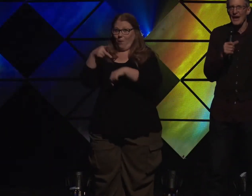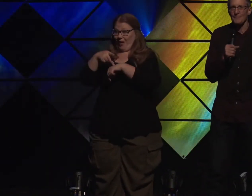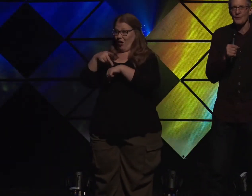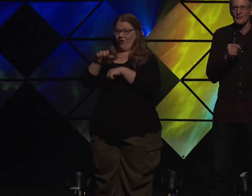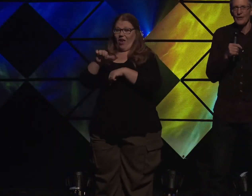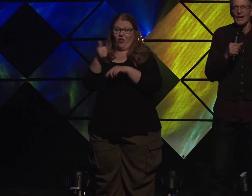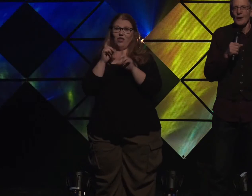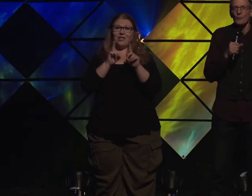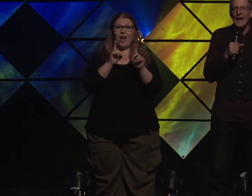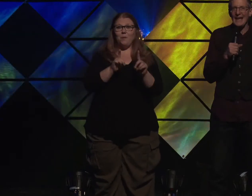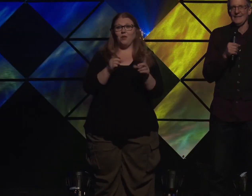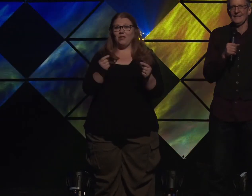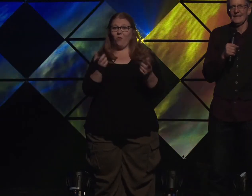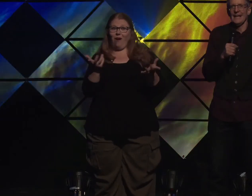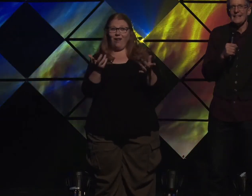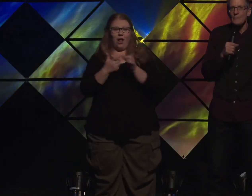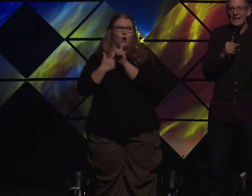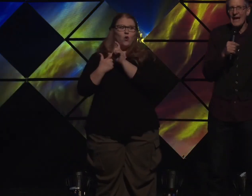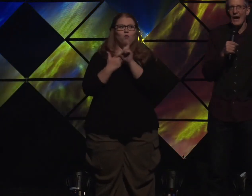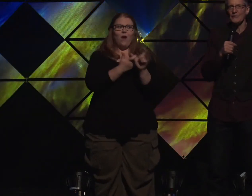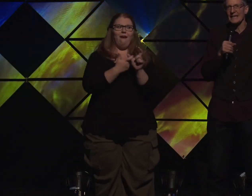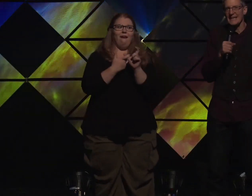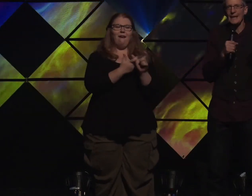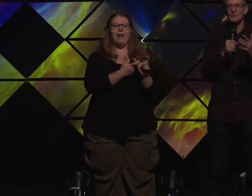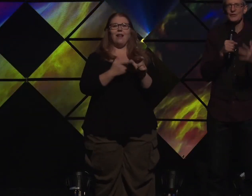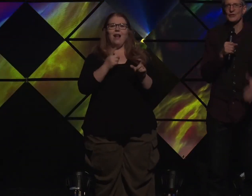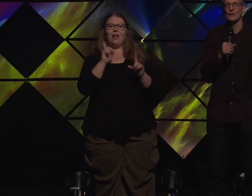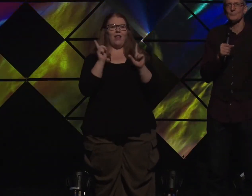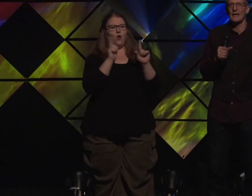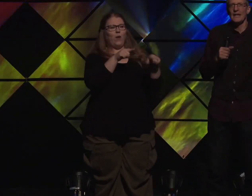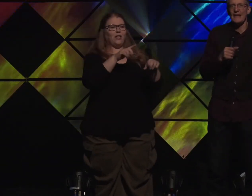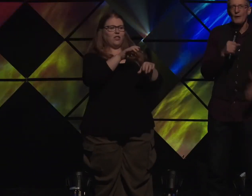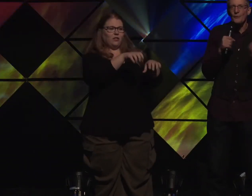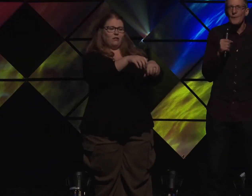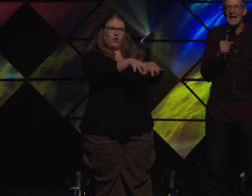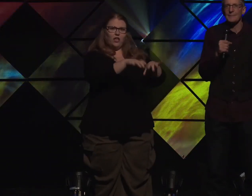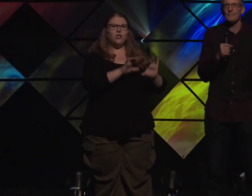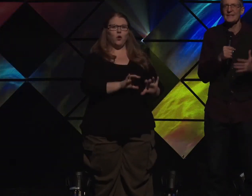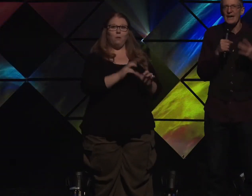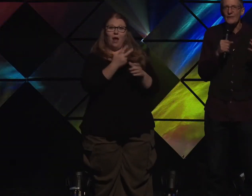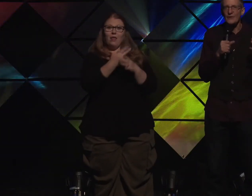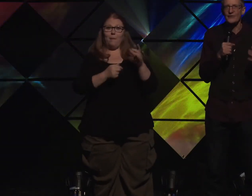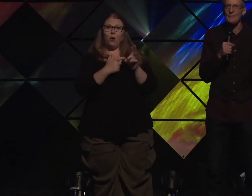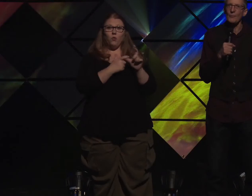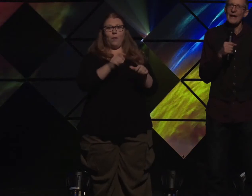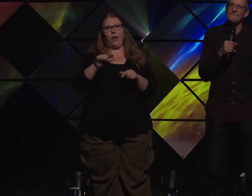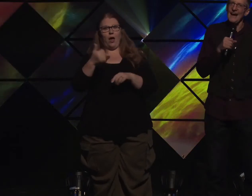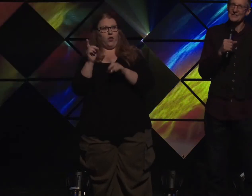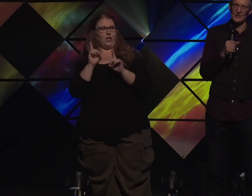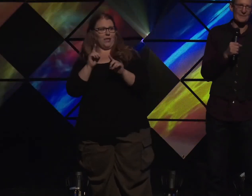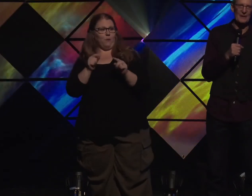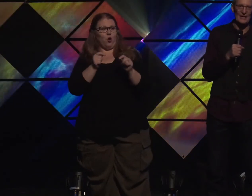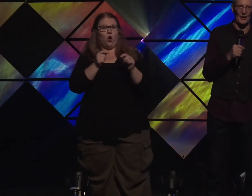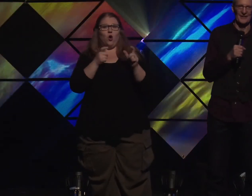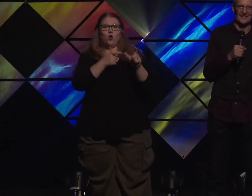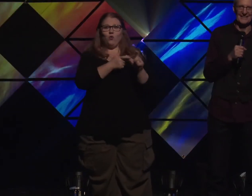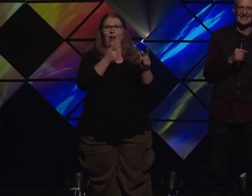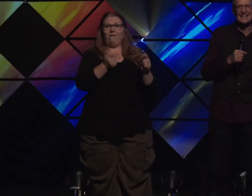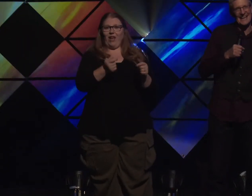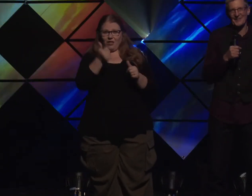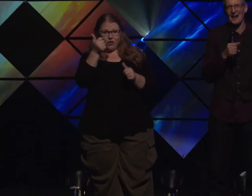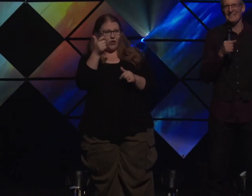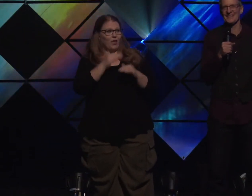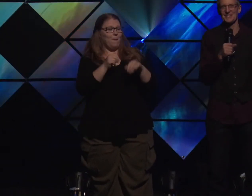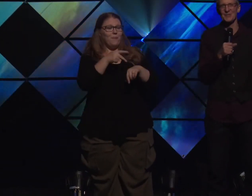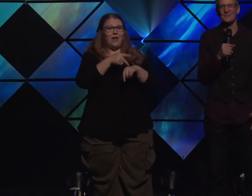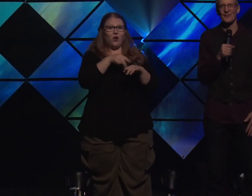other disciples ran. They went out and came to the tomb. They both ran, but the other disciple ran faster than Peter